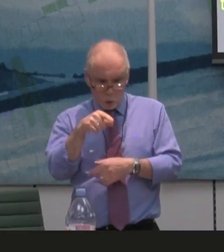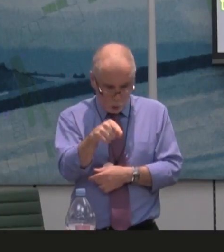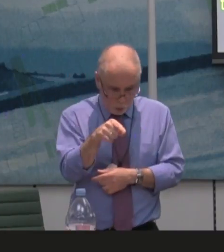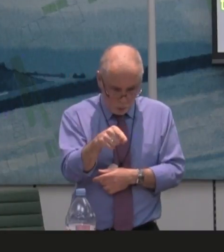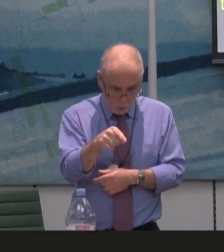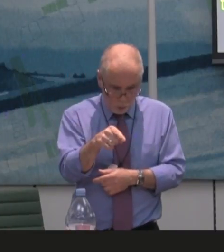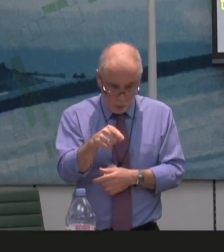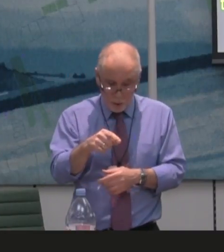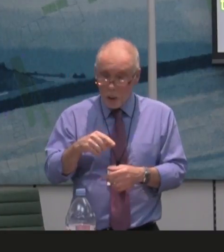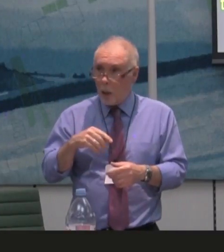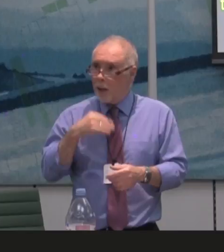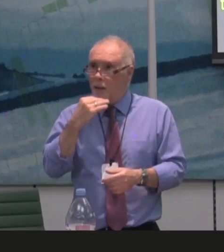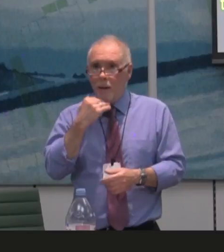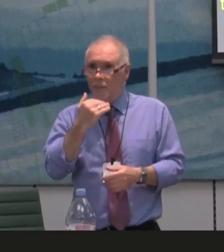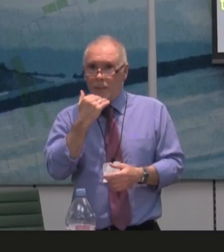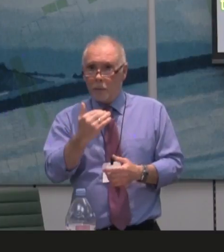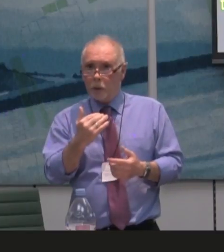stated their own concerns